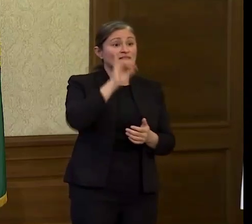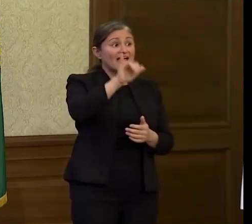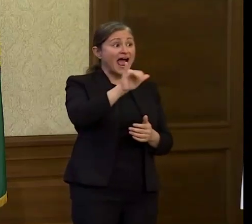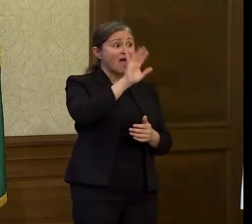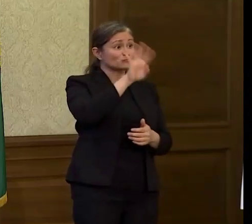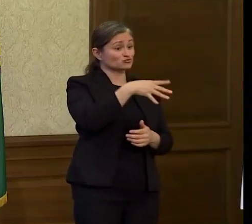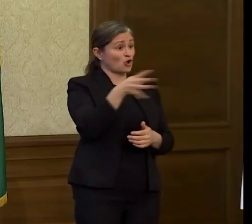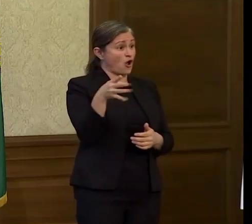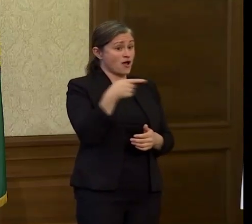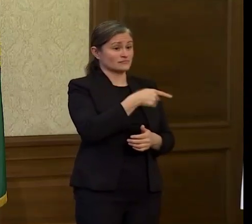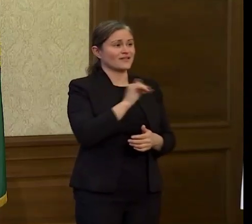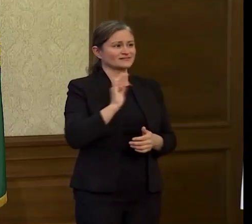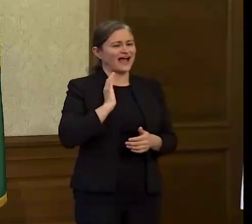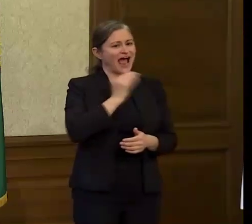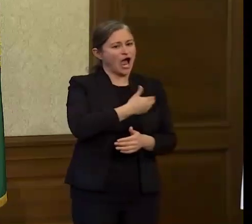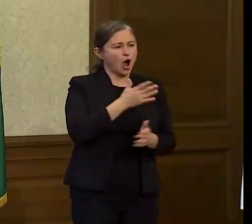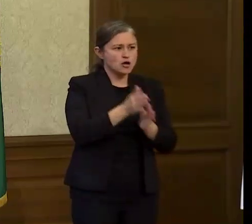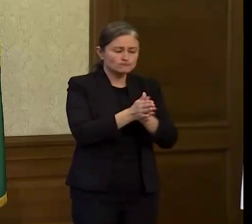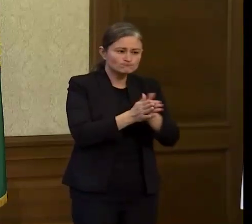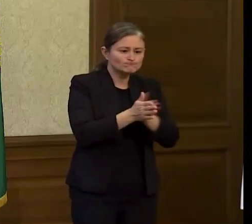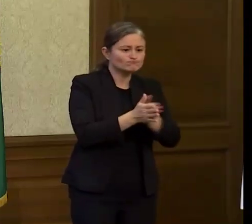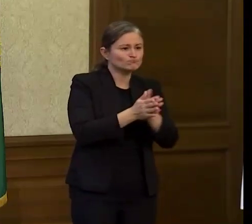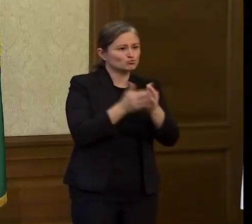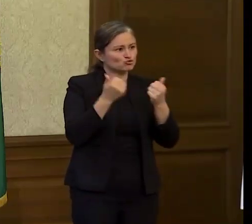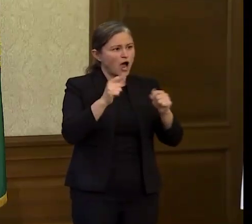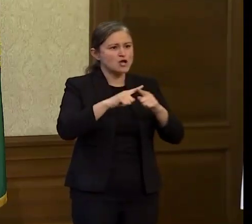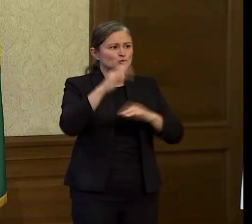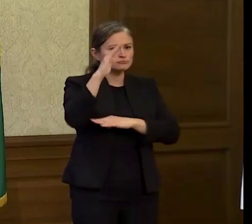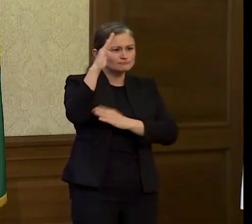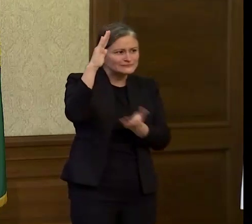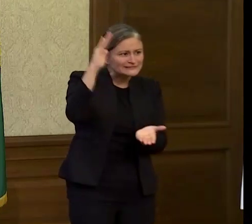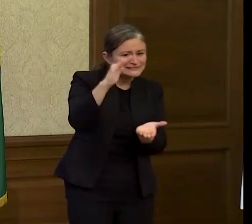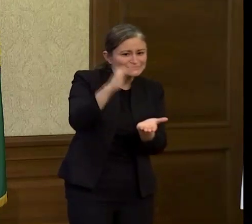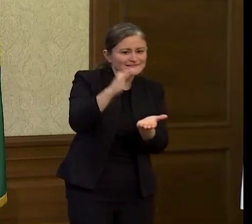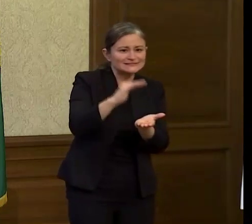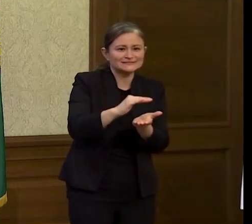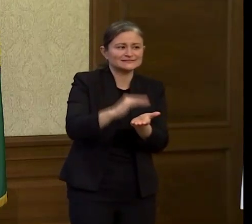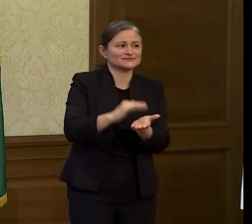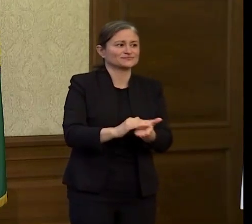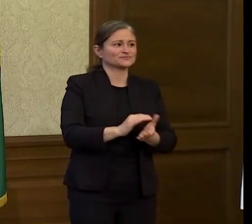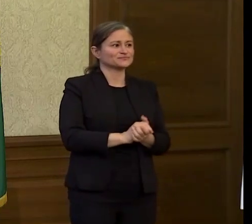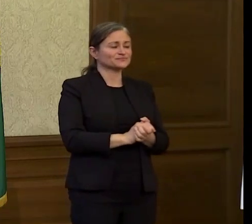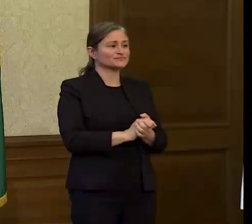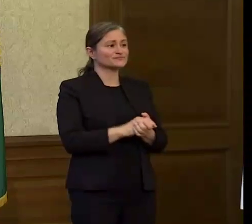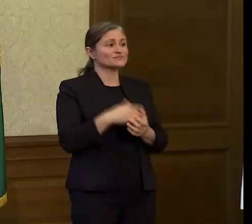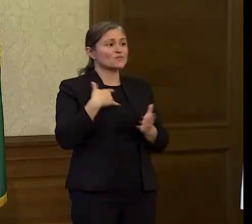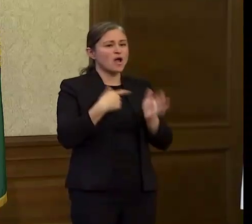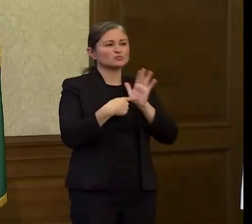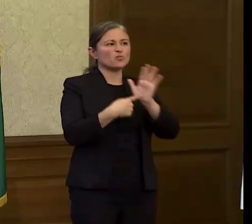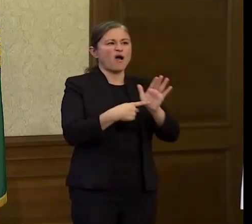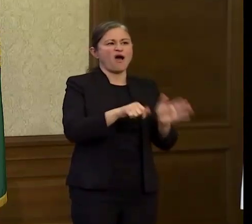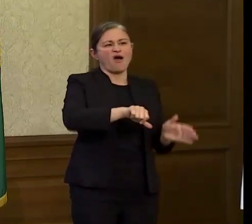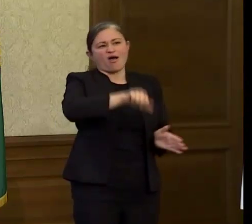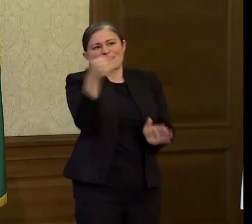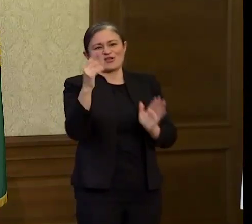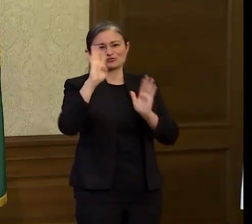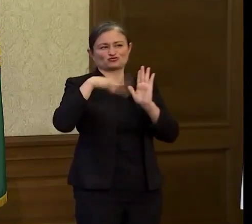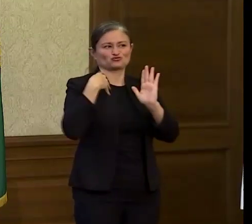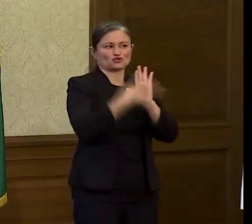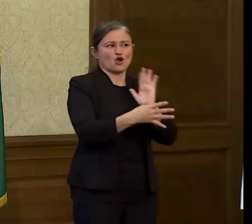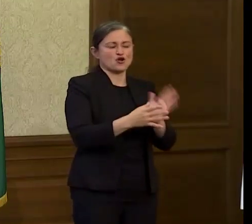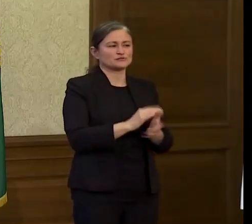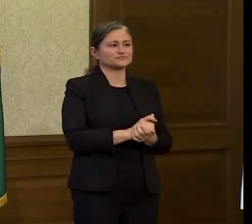off. But I'd like to show you this second chart, one that demonstrates one reason why we need to keep